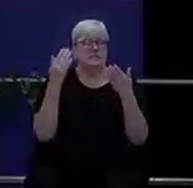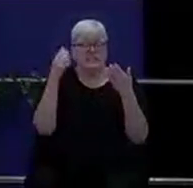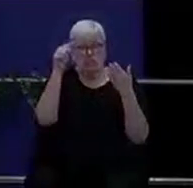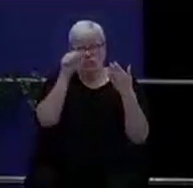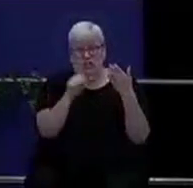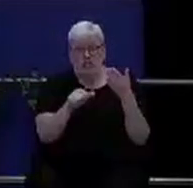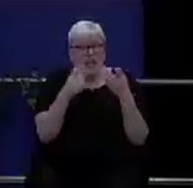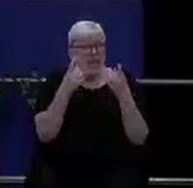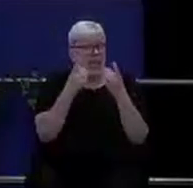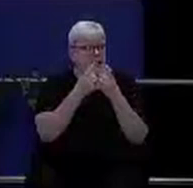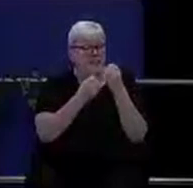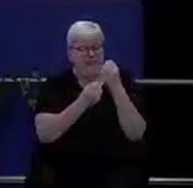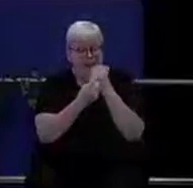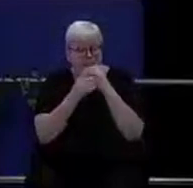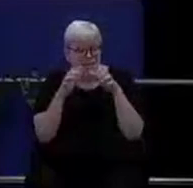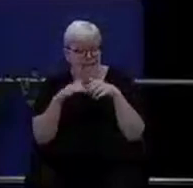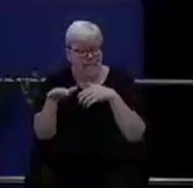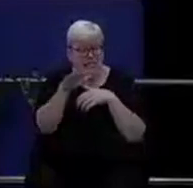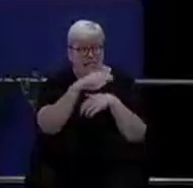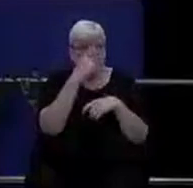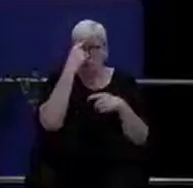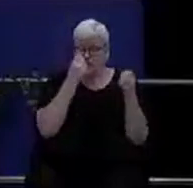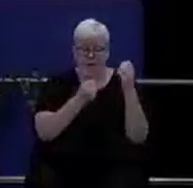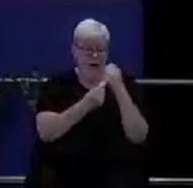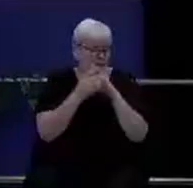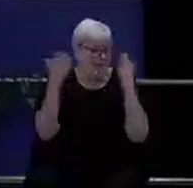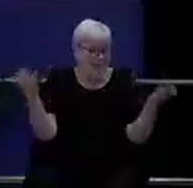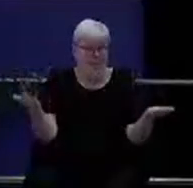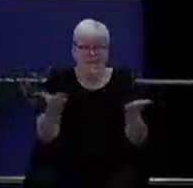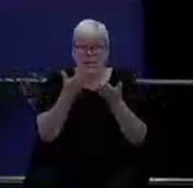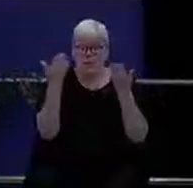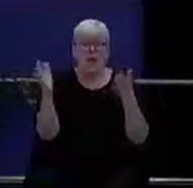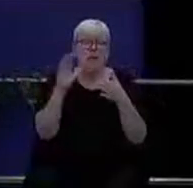know, anything that happened in Iceland could happen anywhere, but because